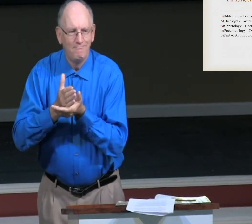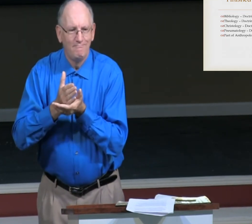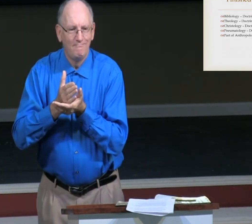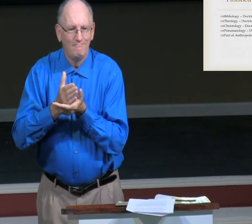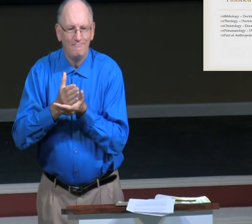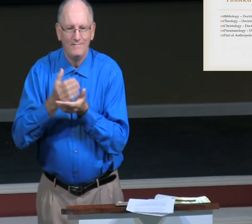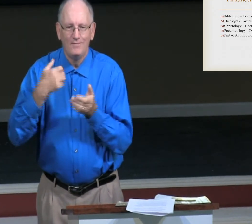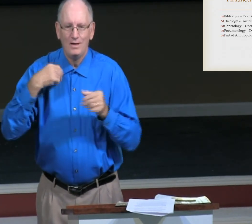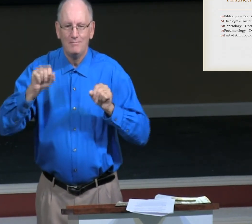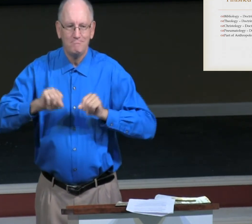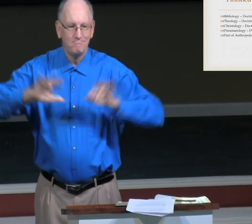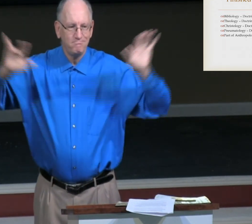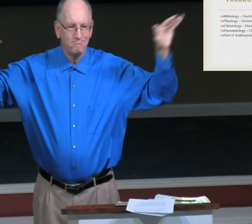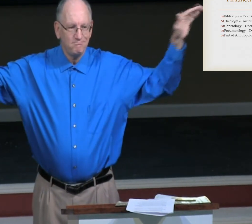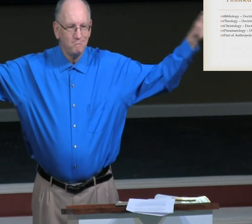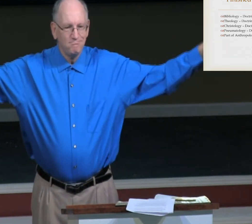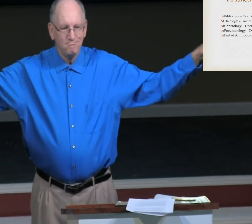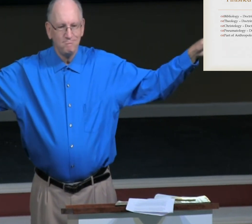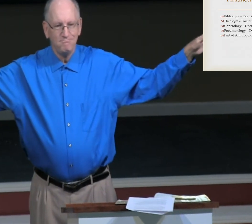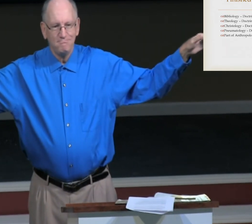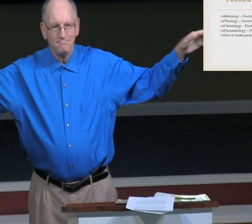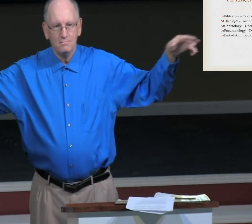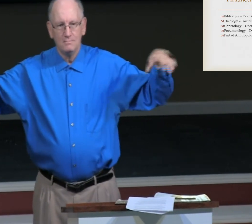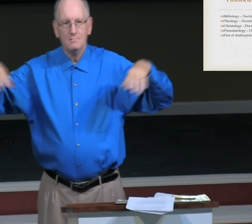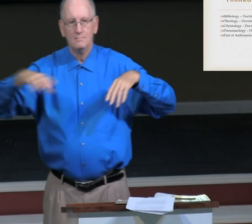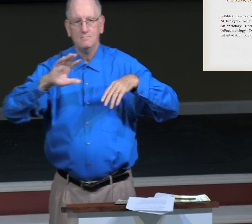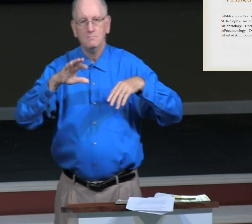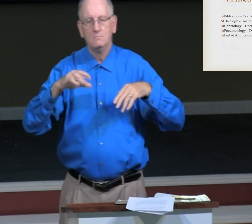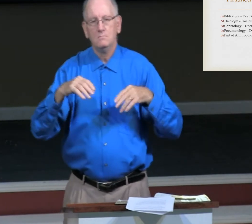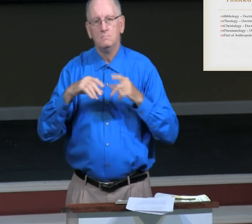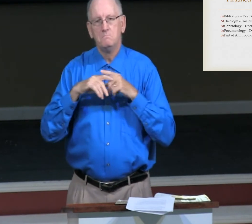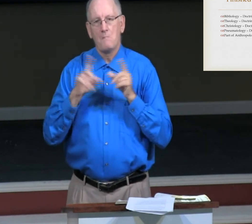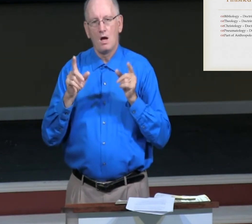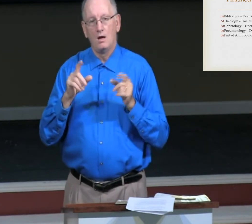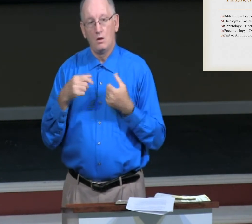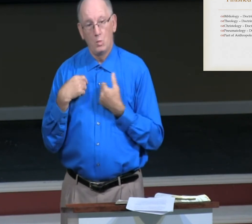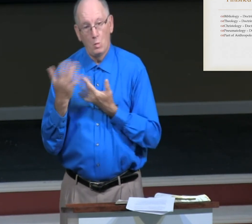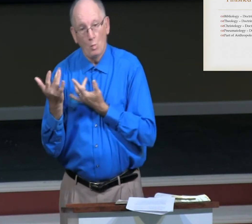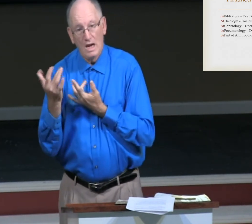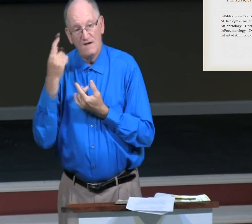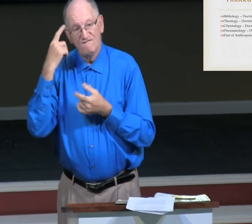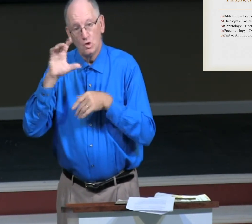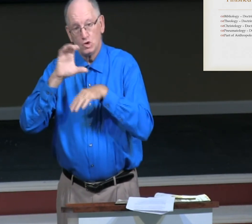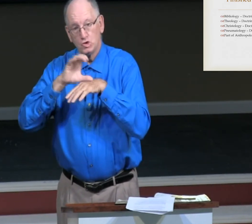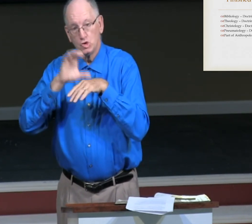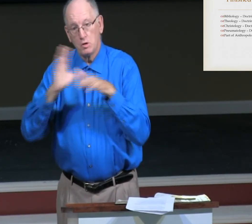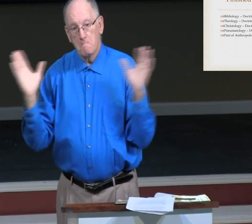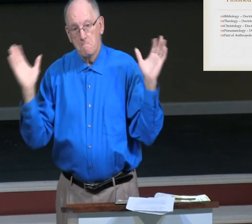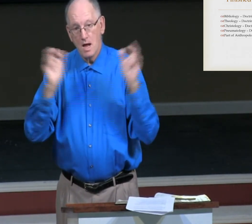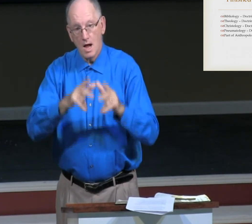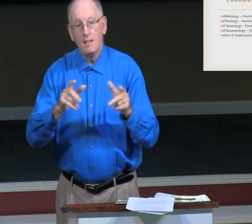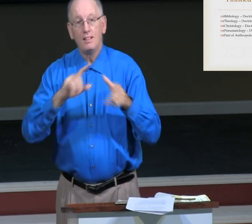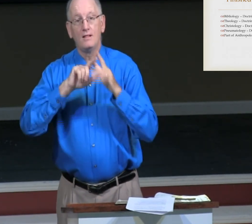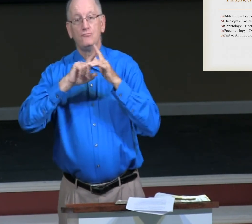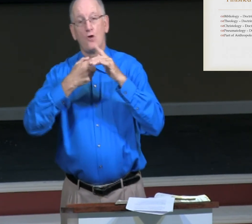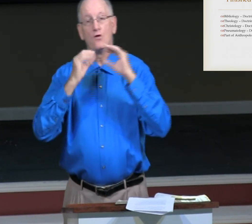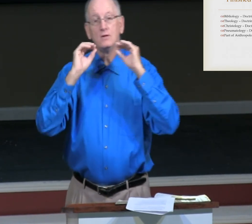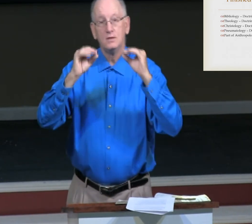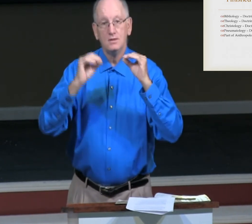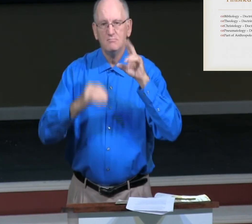which is the doctrine of man. We started talking about that, and then we stopped, and now everyone's at home.